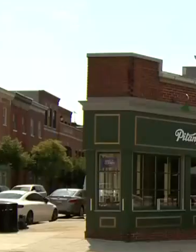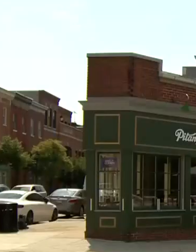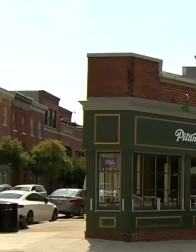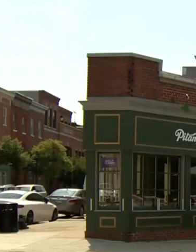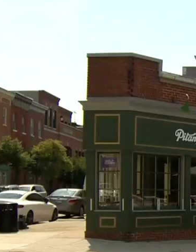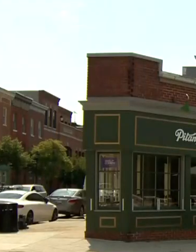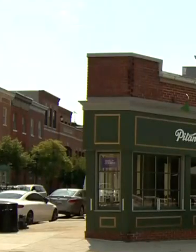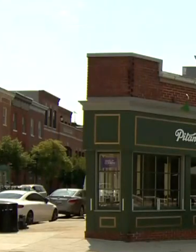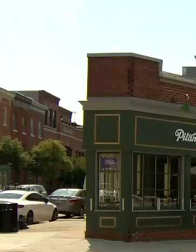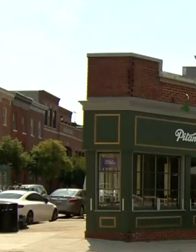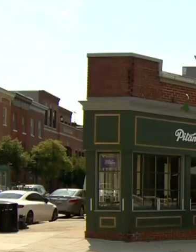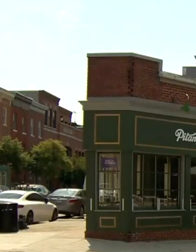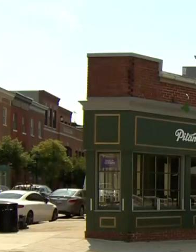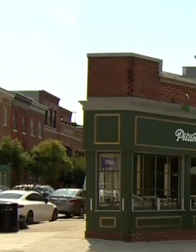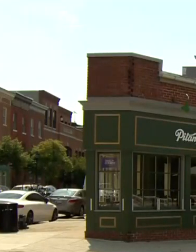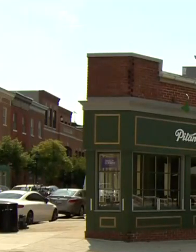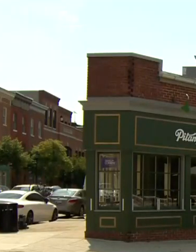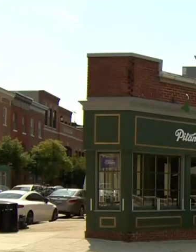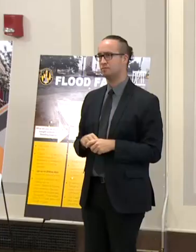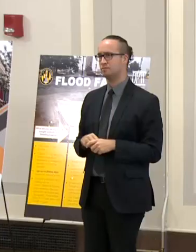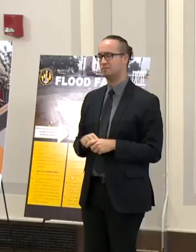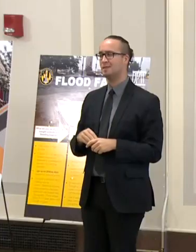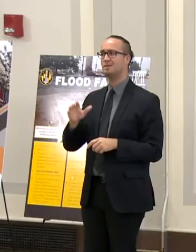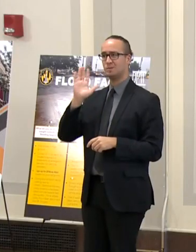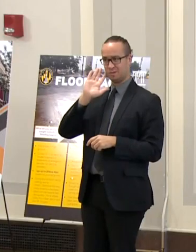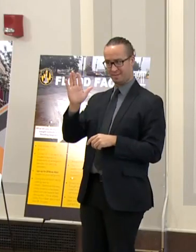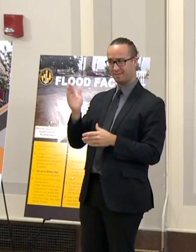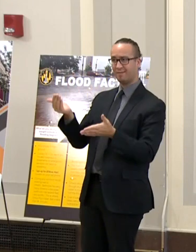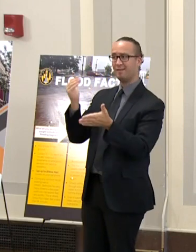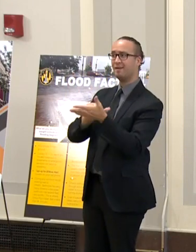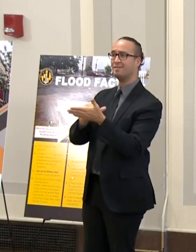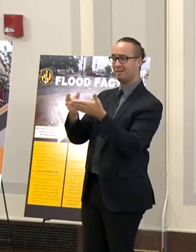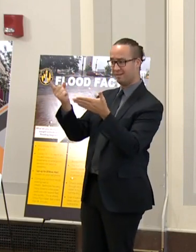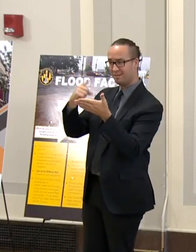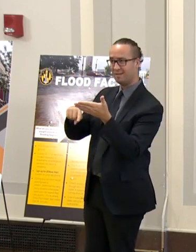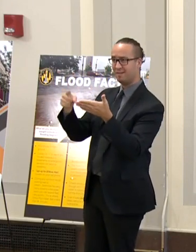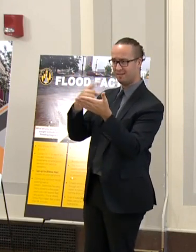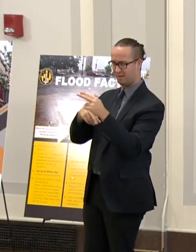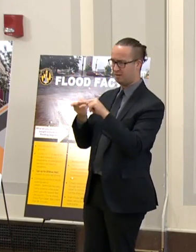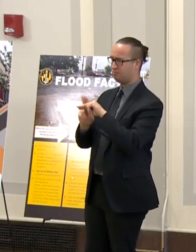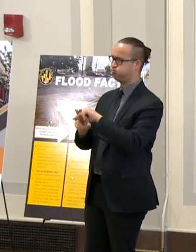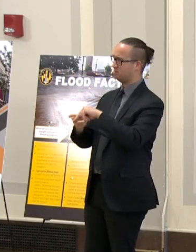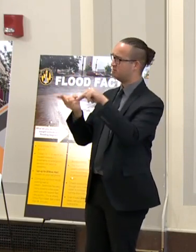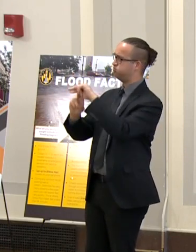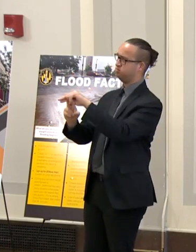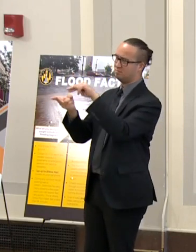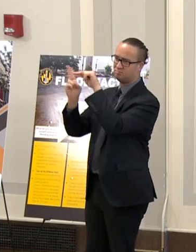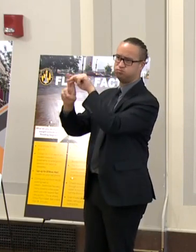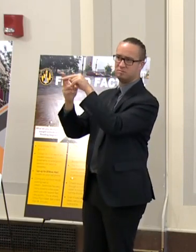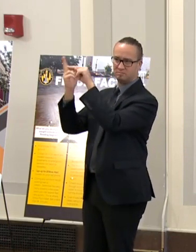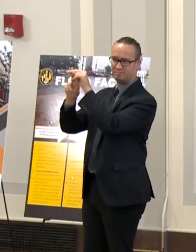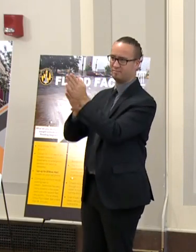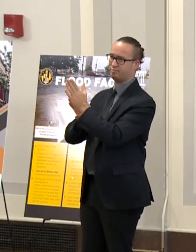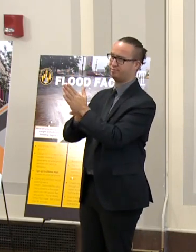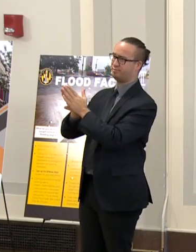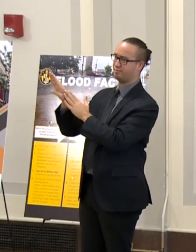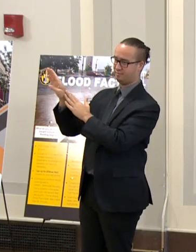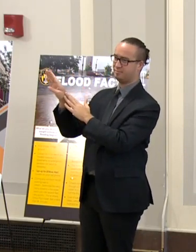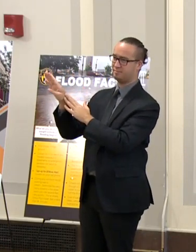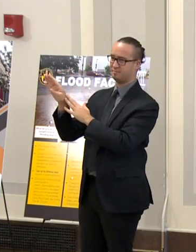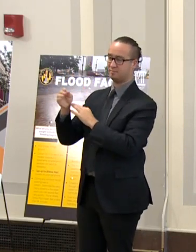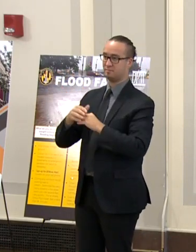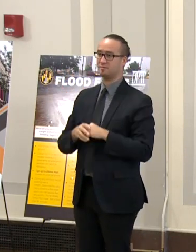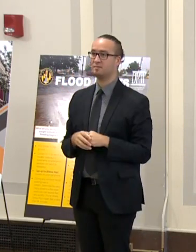data continues to show the same alarming trends. As of today, our July peak 7-day average number of cases